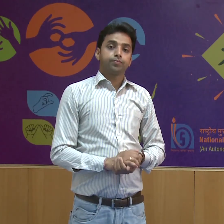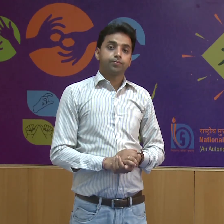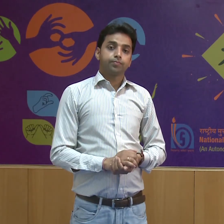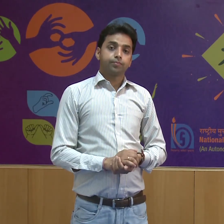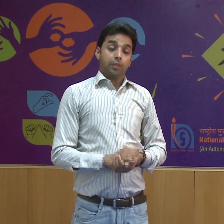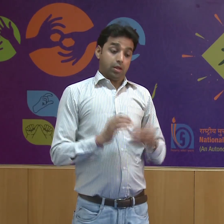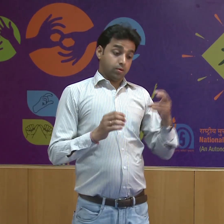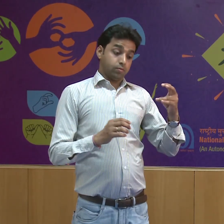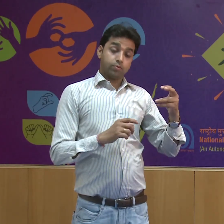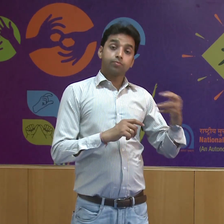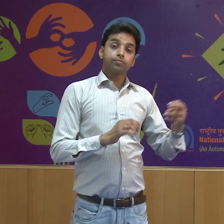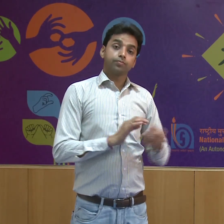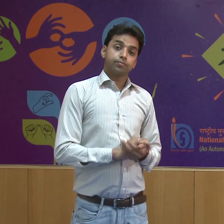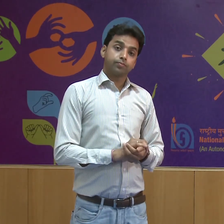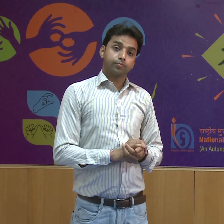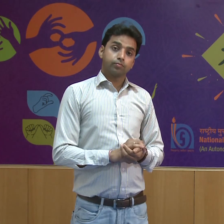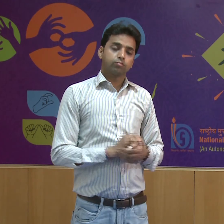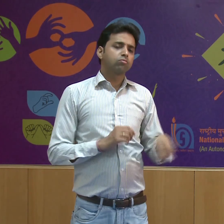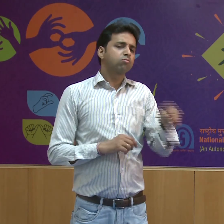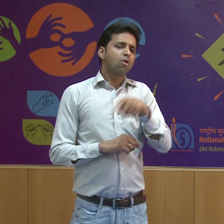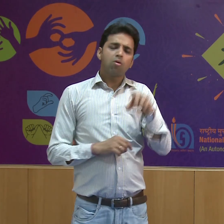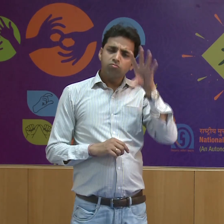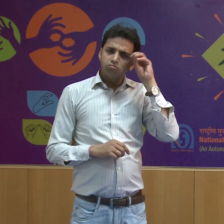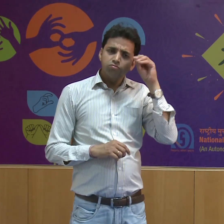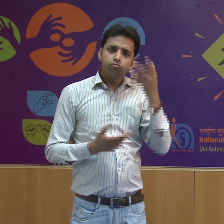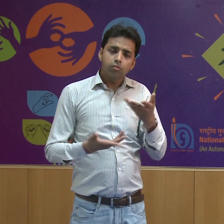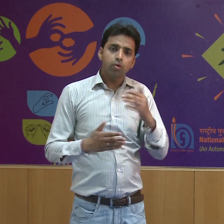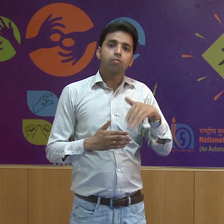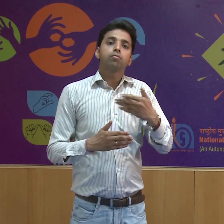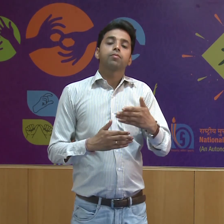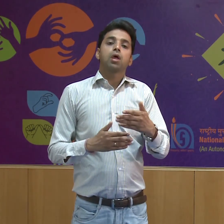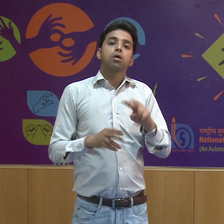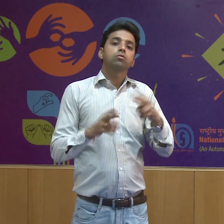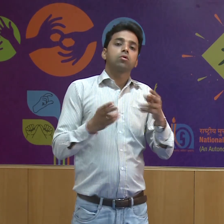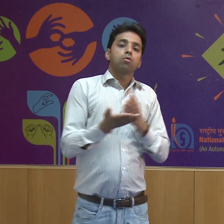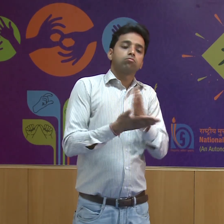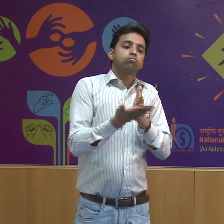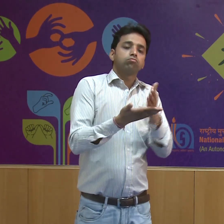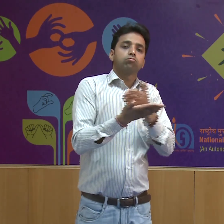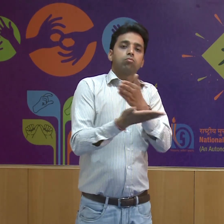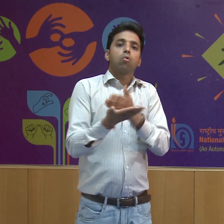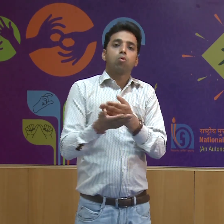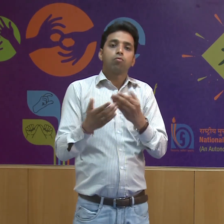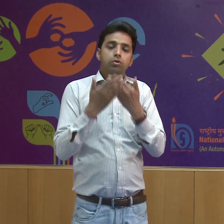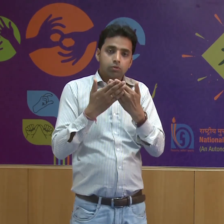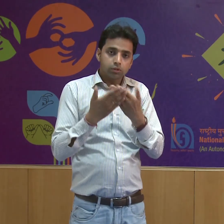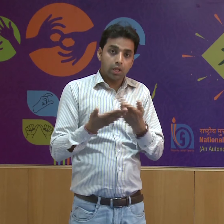Number 3, we also learned about the other modes of education like the adult